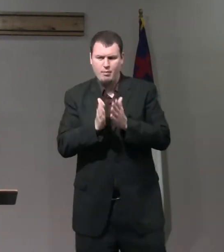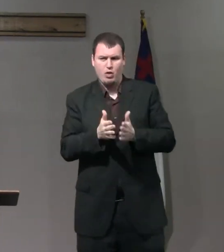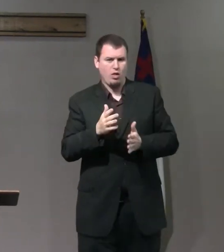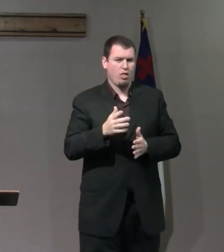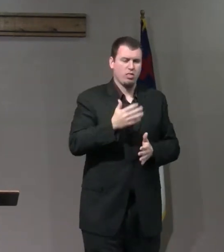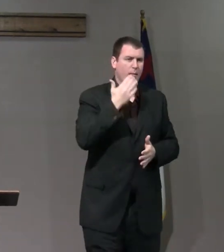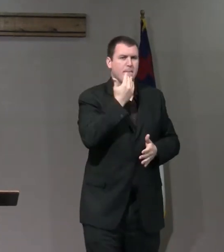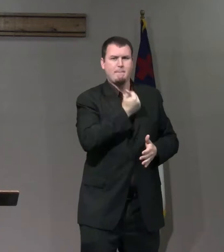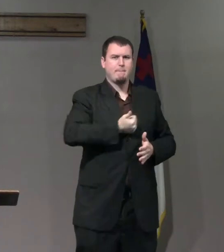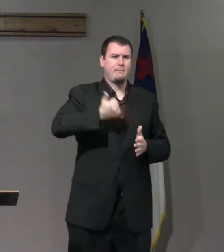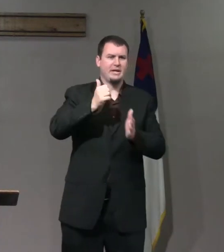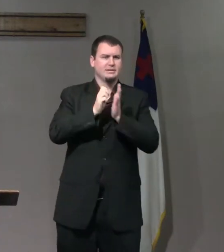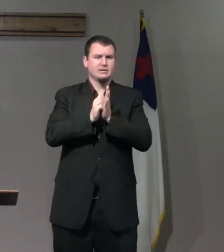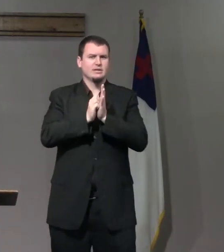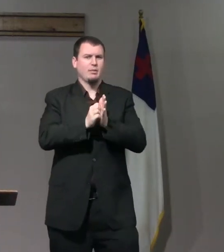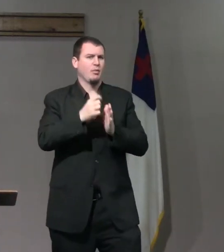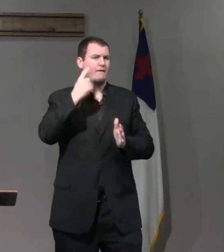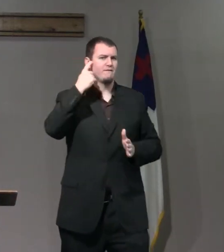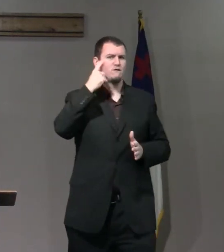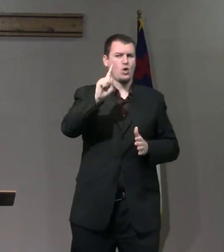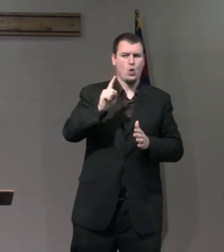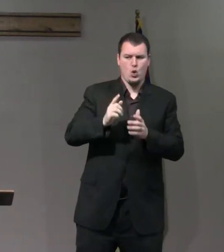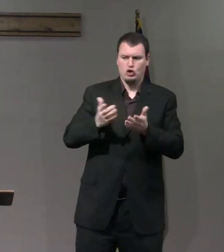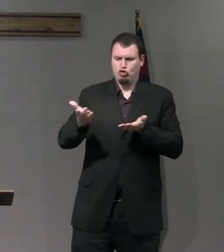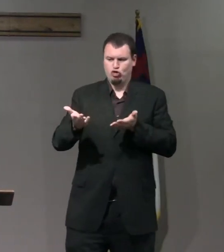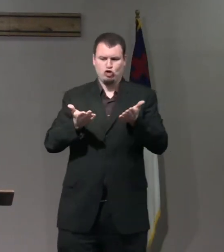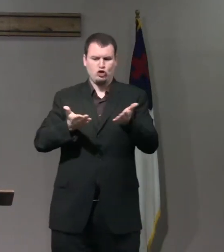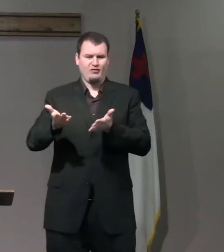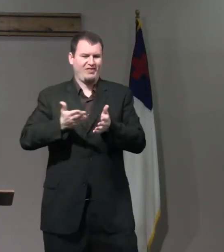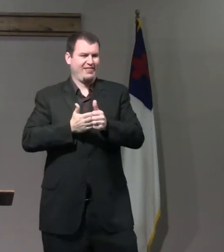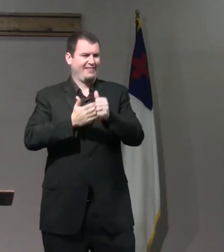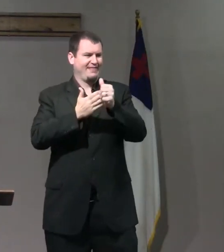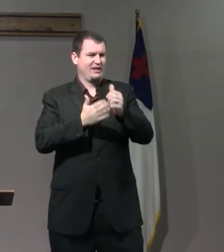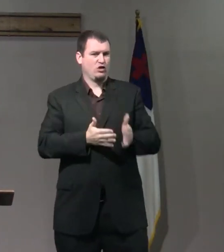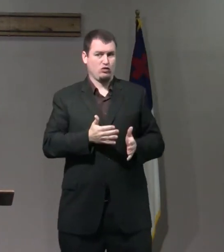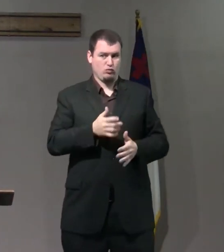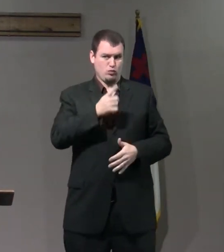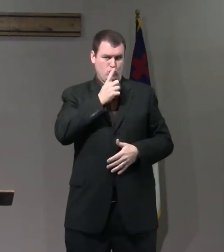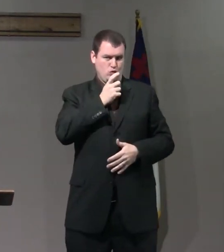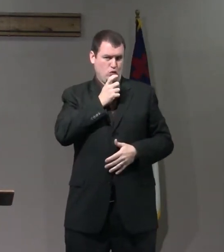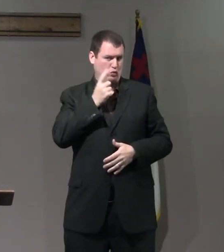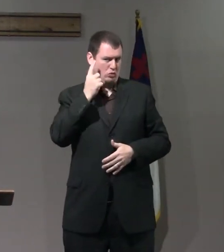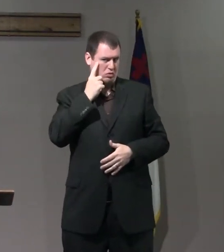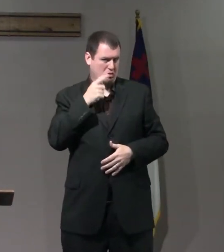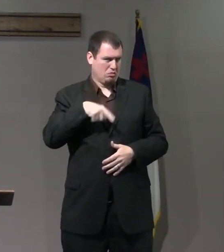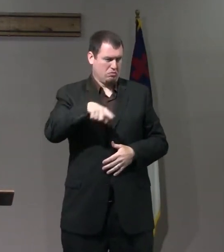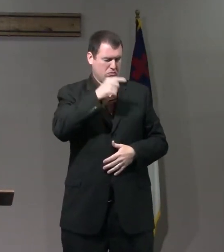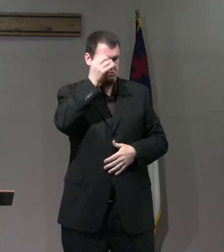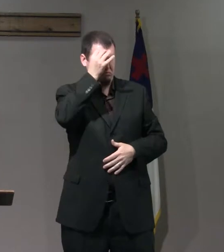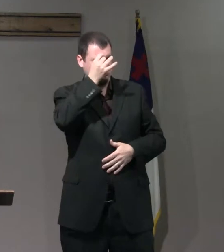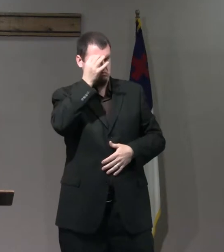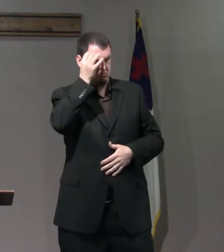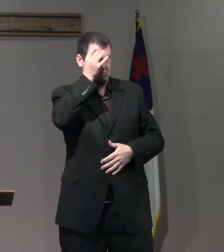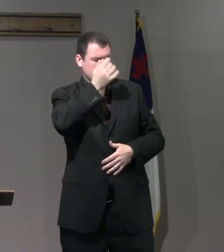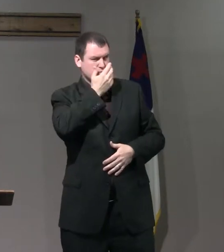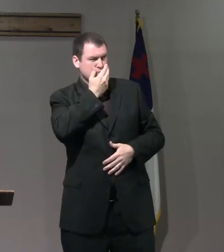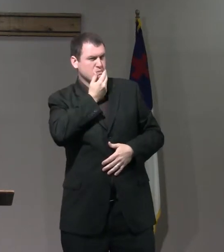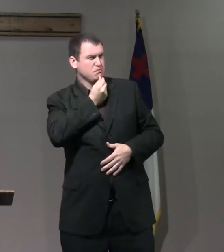is the best example in the Bible of a servant leader? Who do you think?